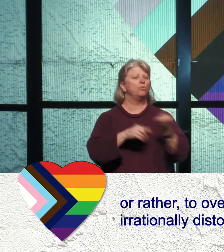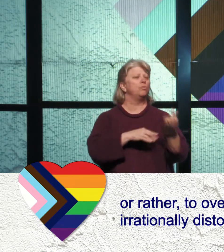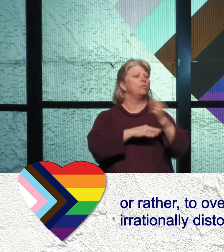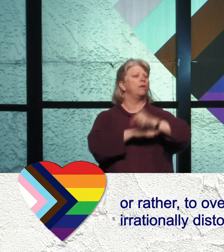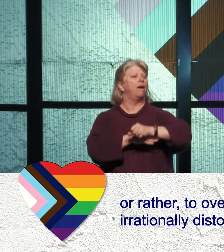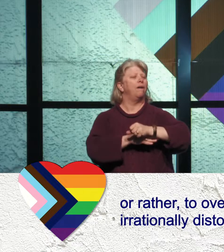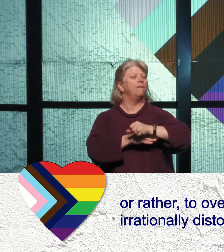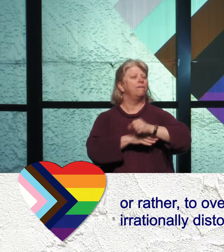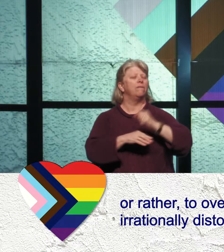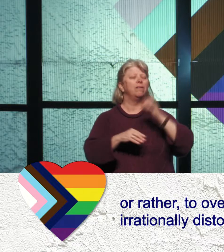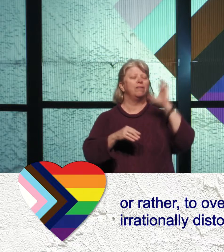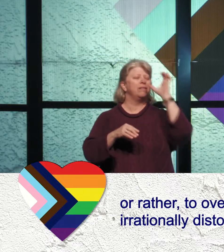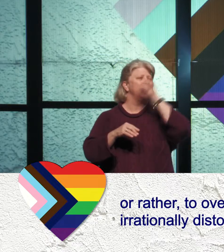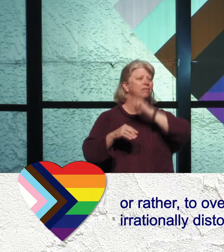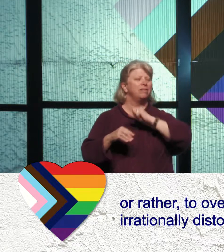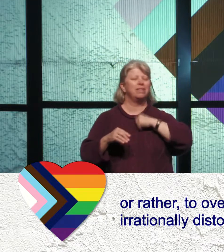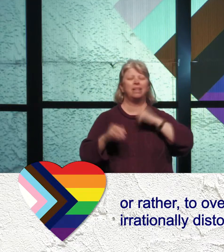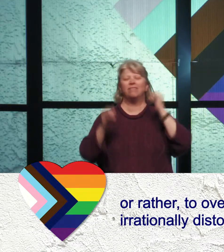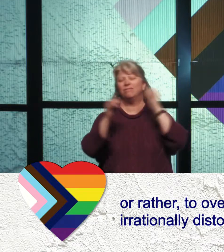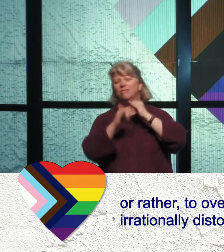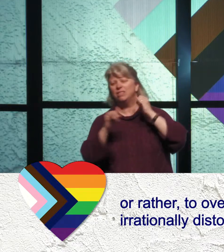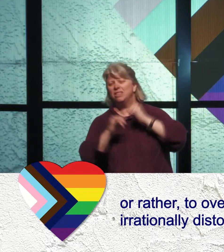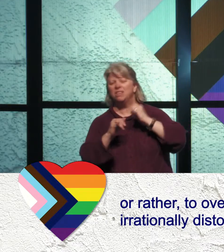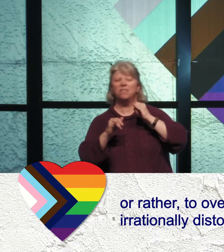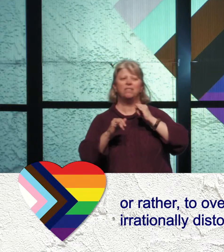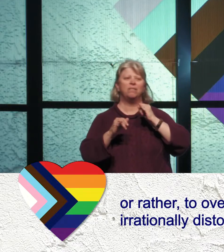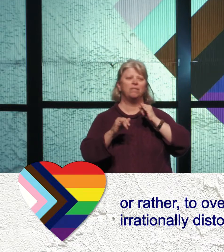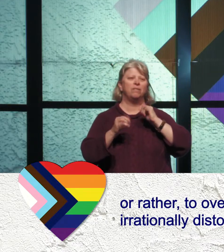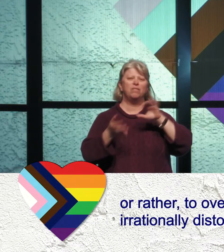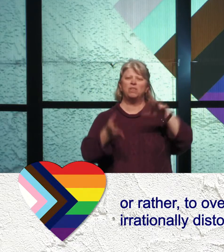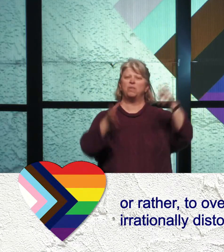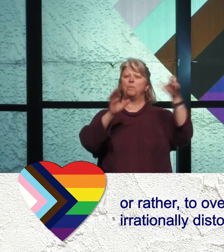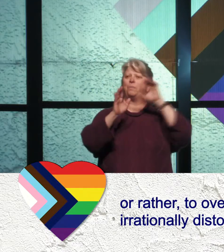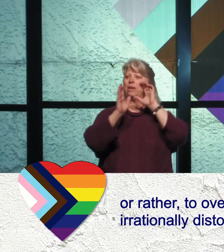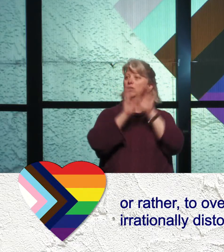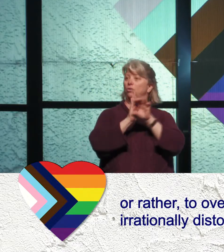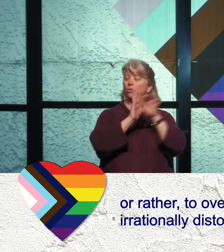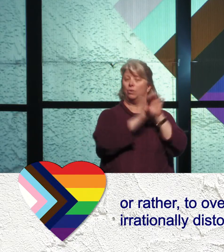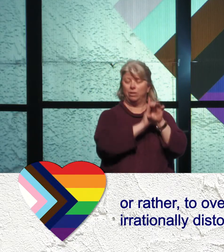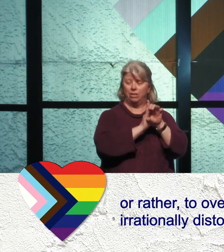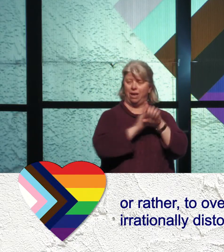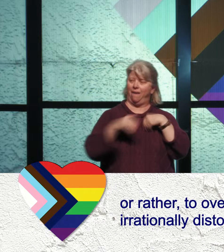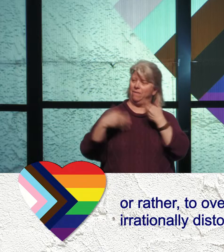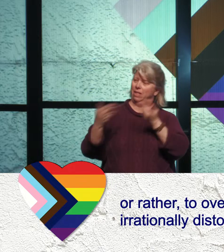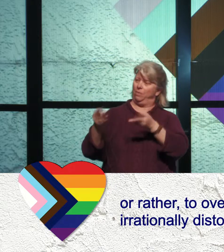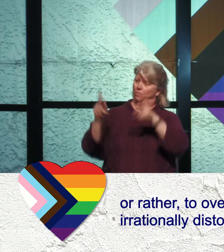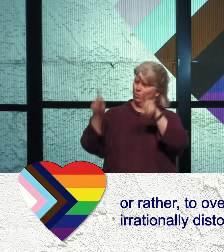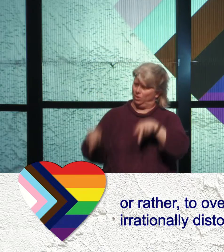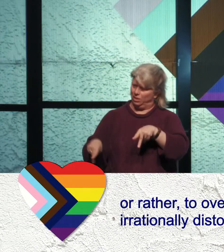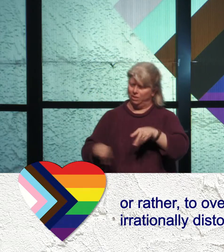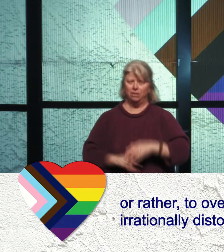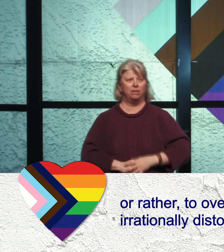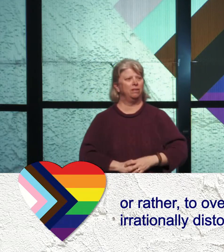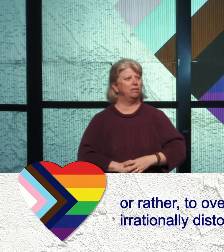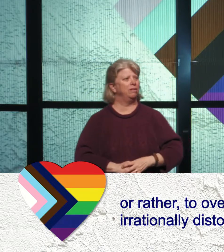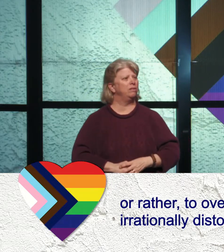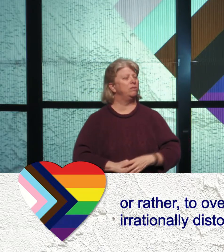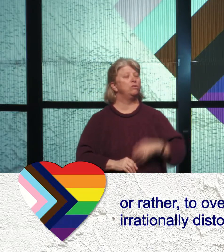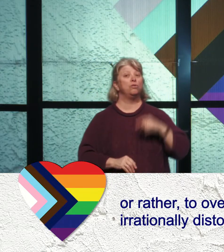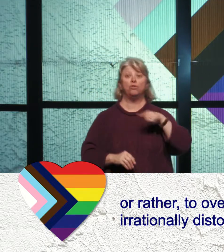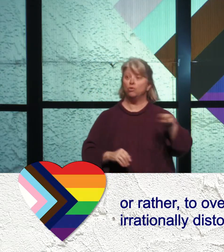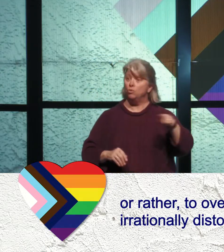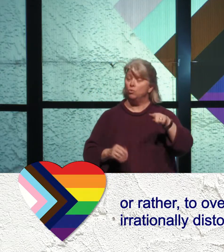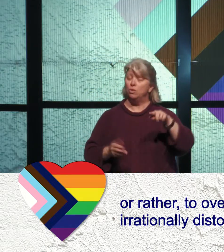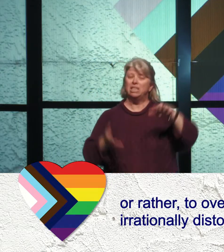the illusions, the irrationally distorted pictures I have of that person. Right? You